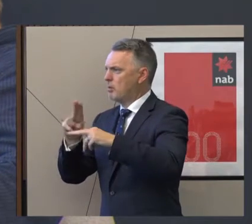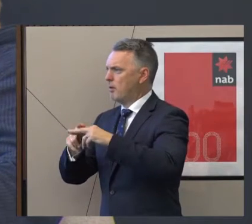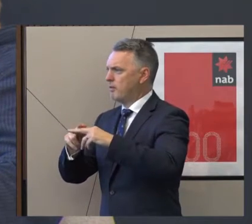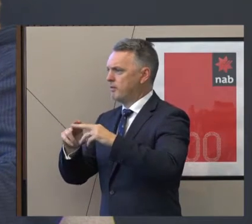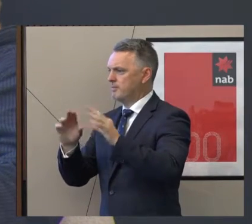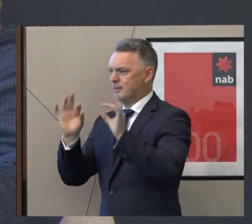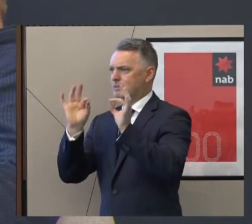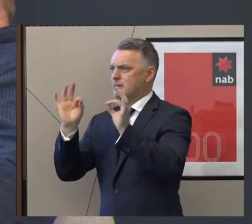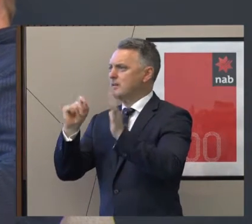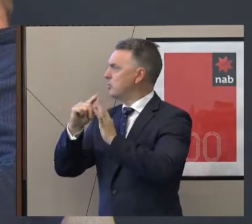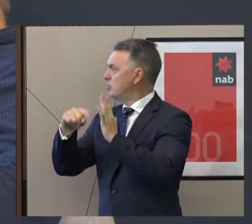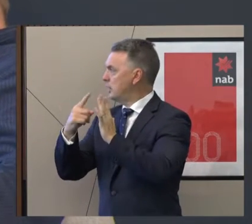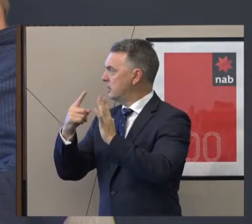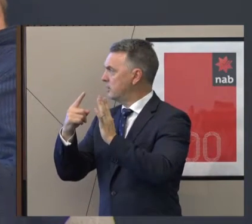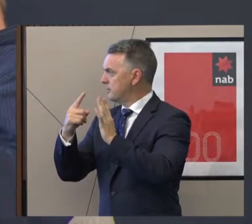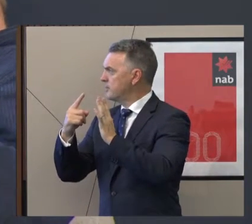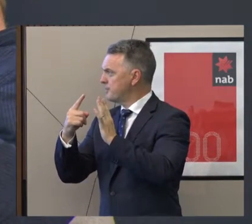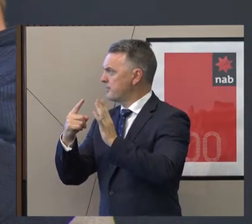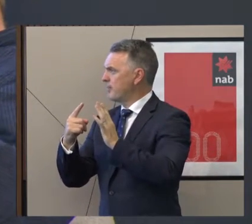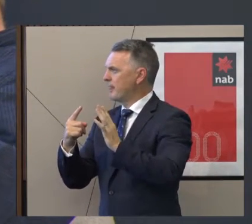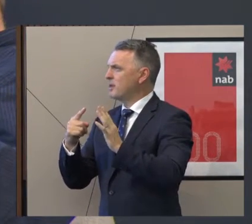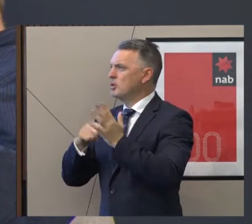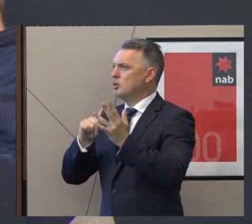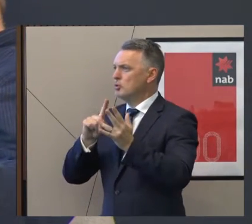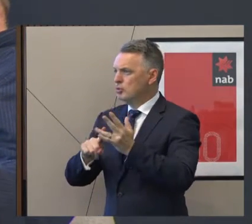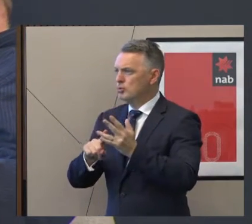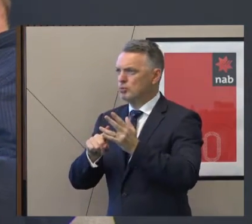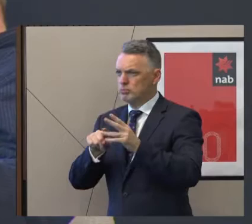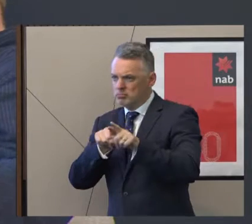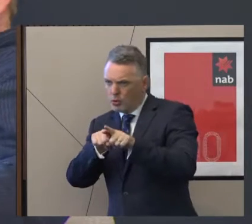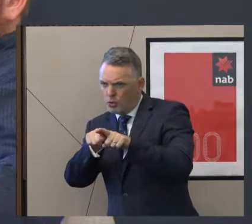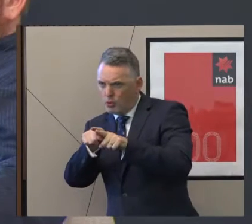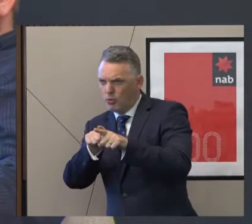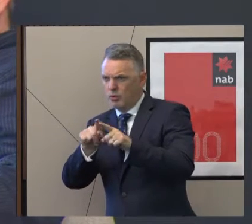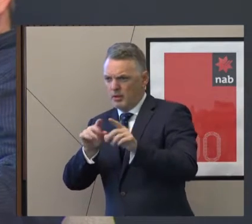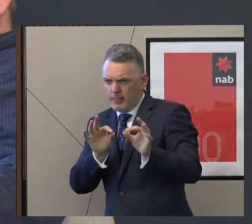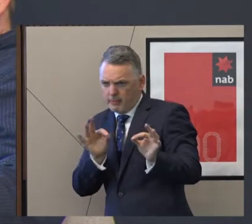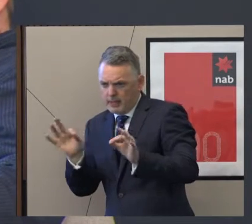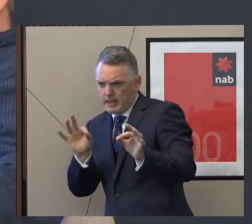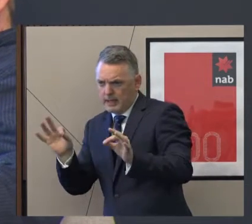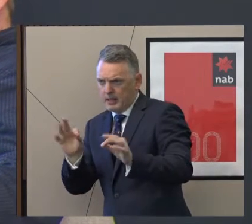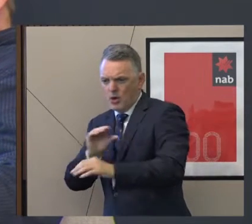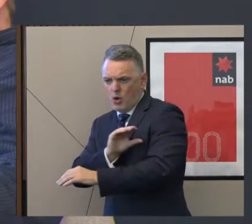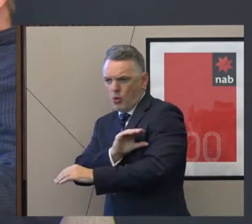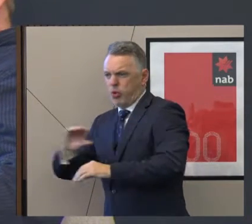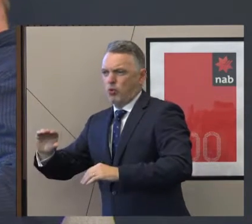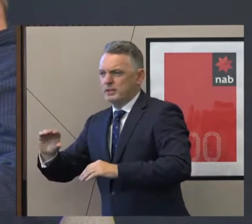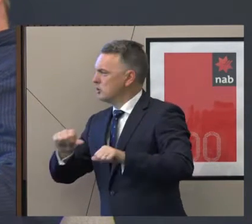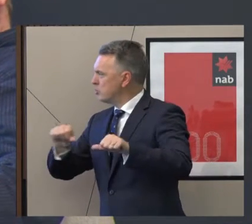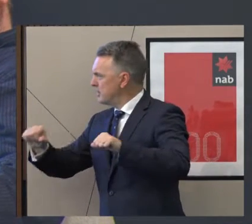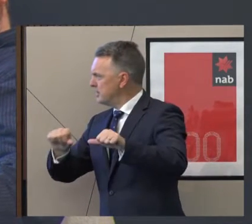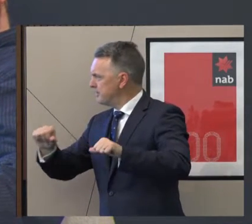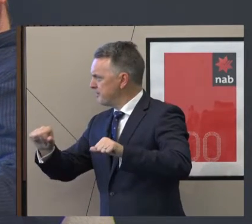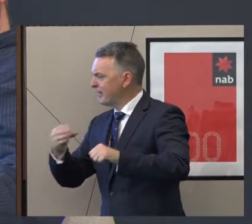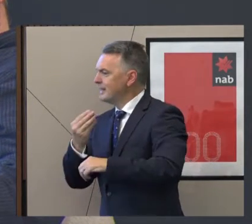focused projects, particularly to inform its planning and authorising strategies. And a couple of